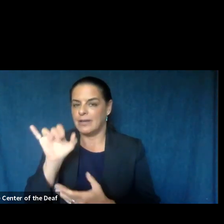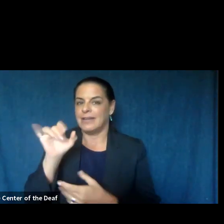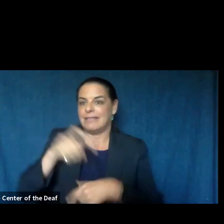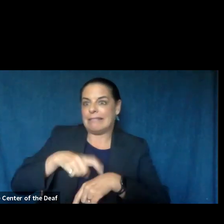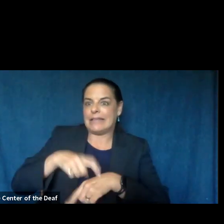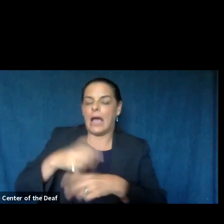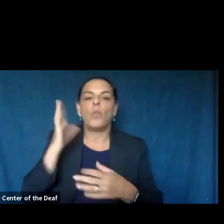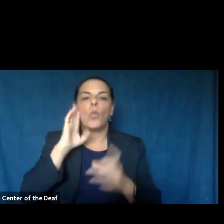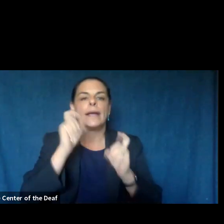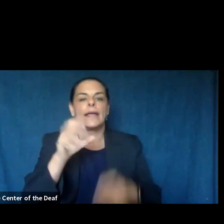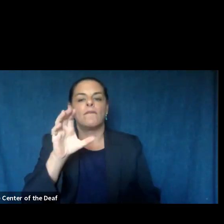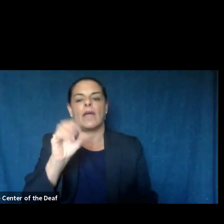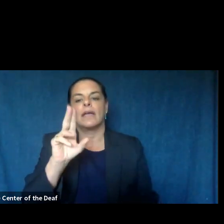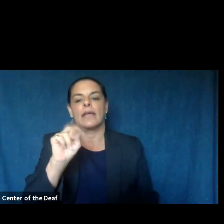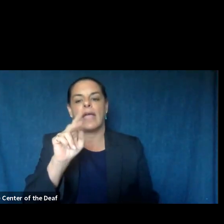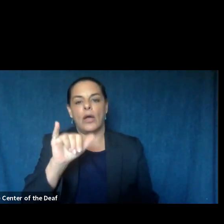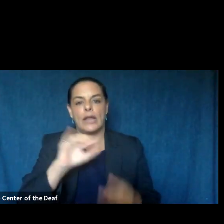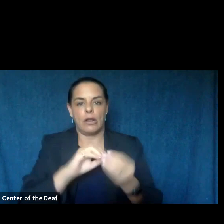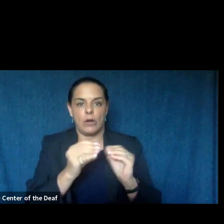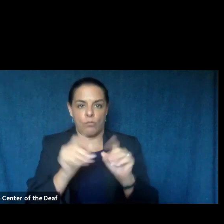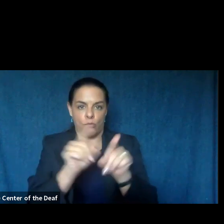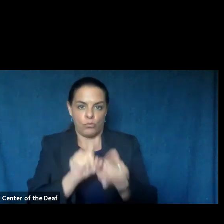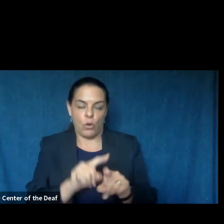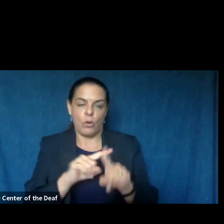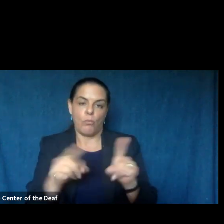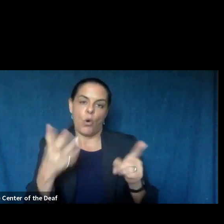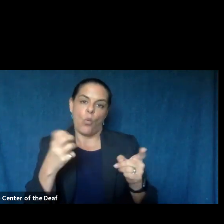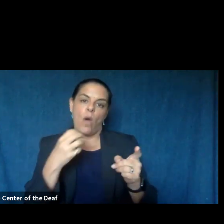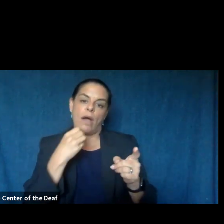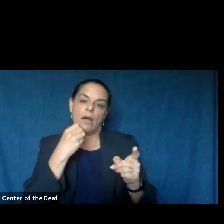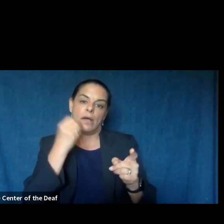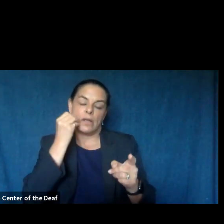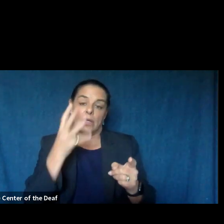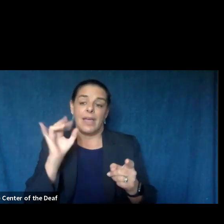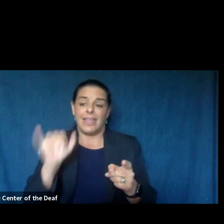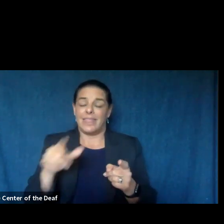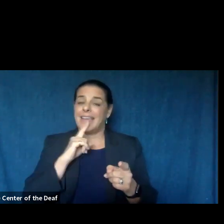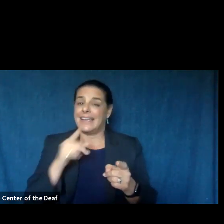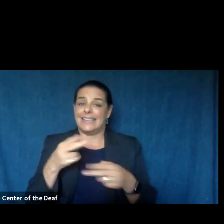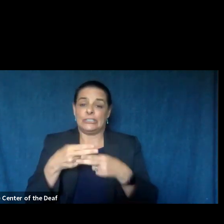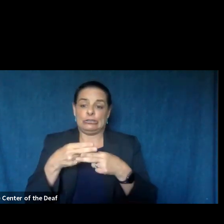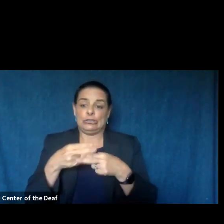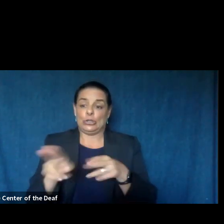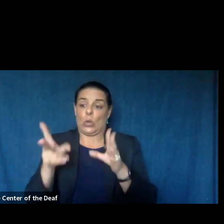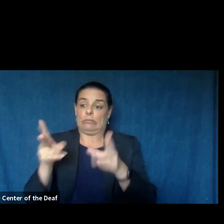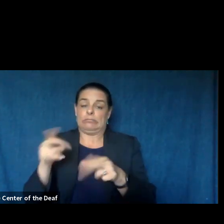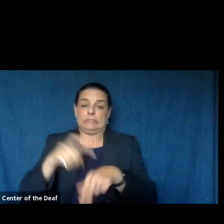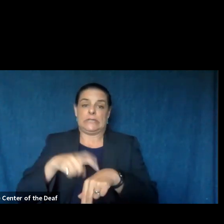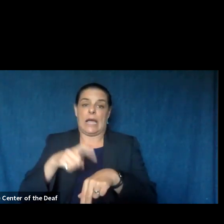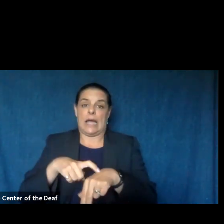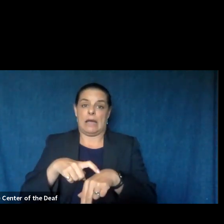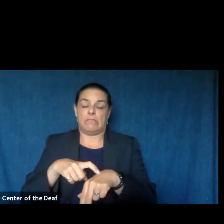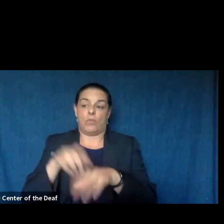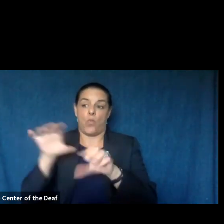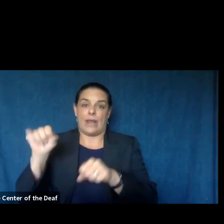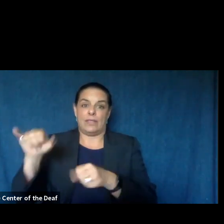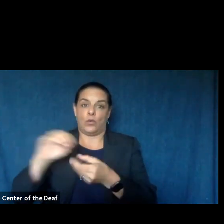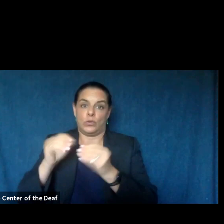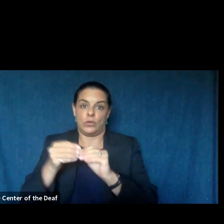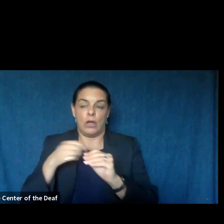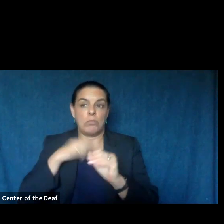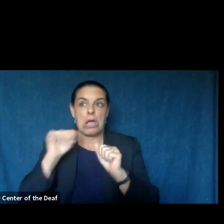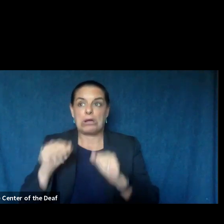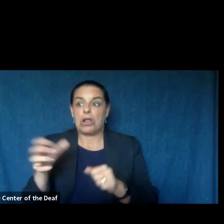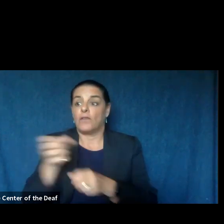county numbers also, but want to mention that's a snapshot on when we're grabbing those numbers. So I could have grabbed